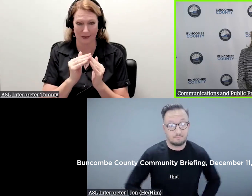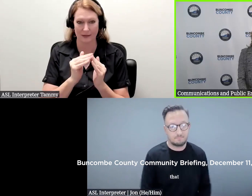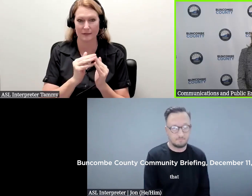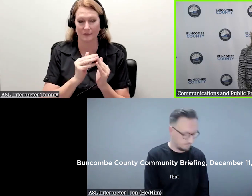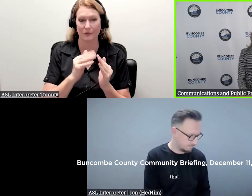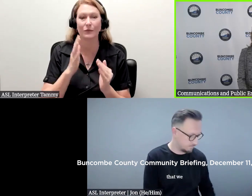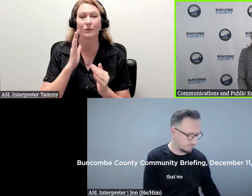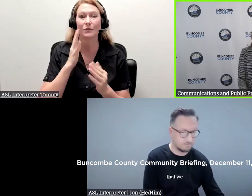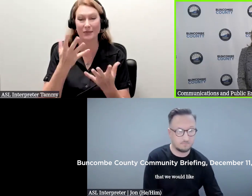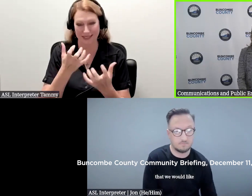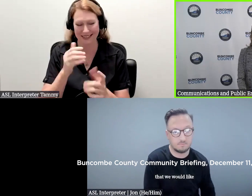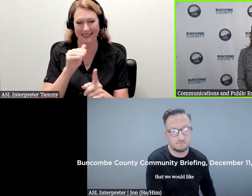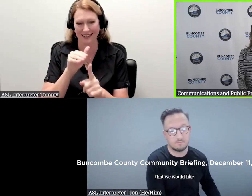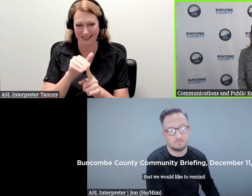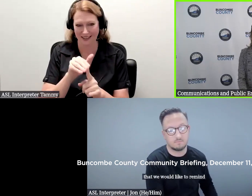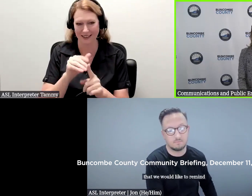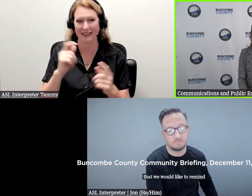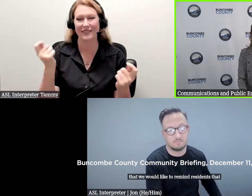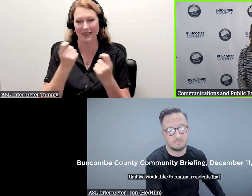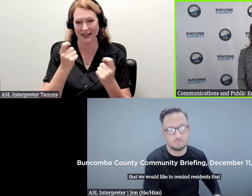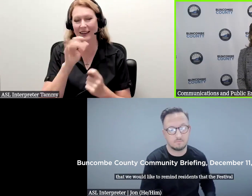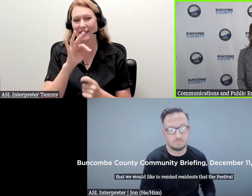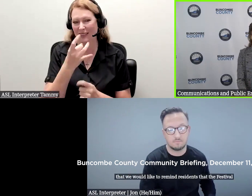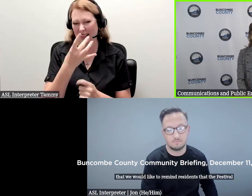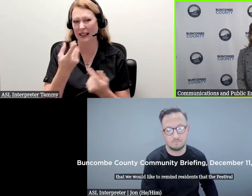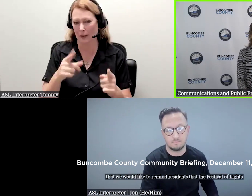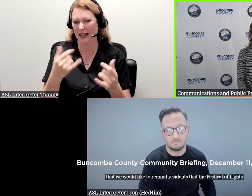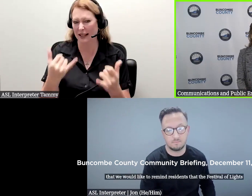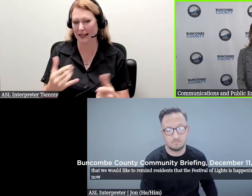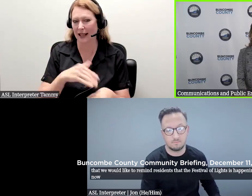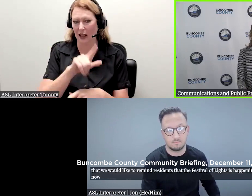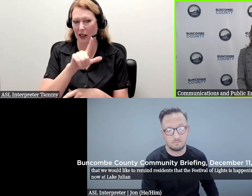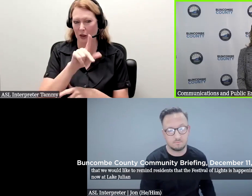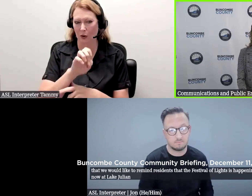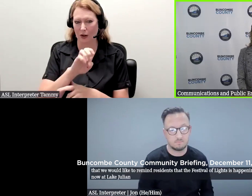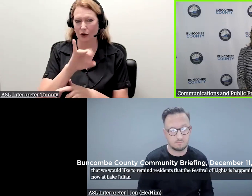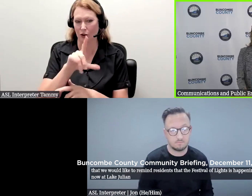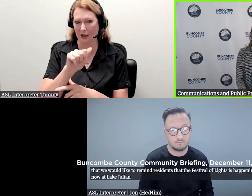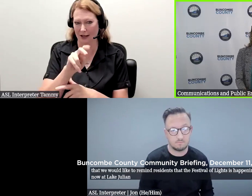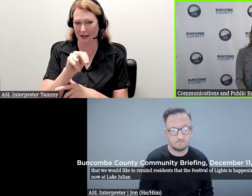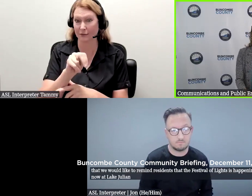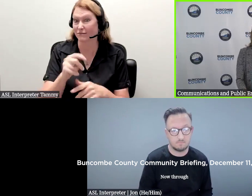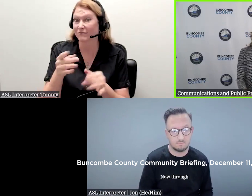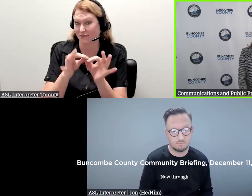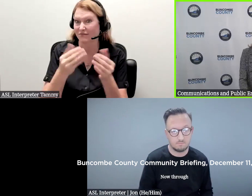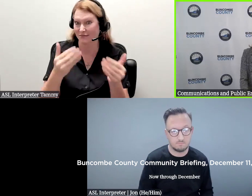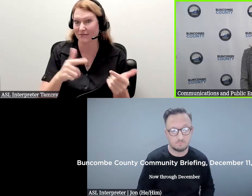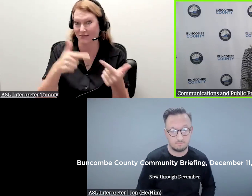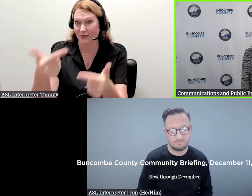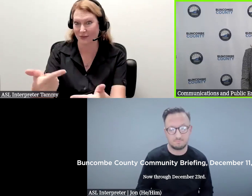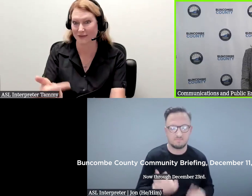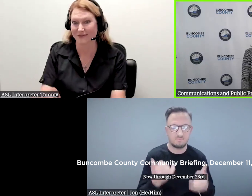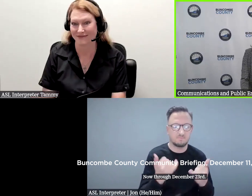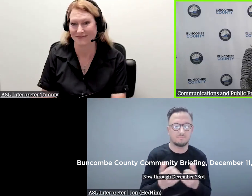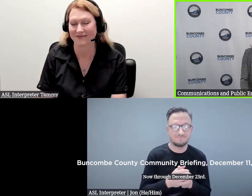would like to remind residents that the Festival of Lights is happening now at Lake Julian, now through December 23rd,